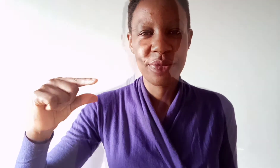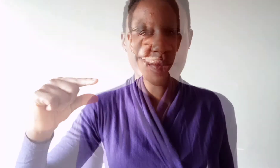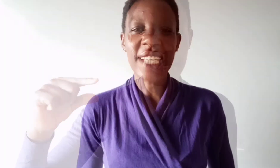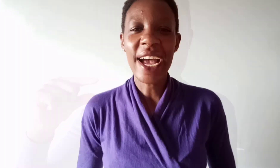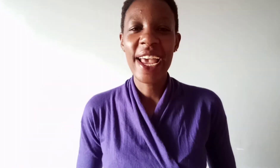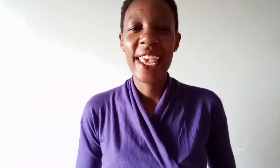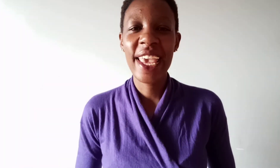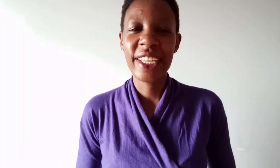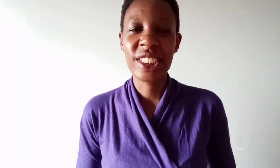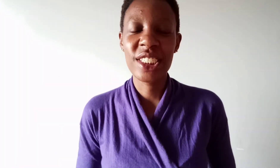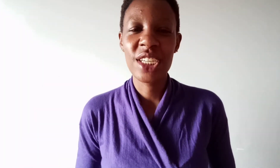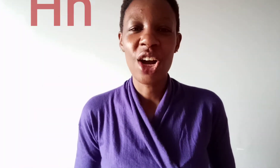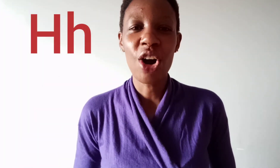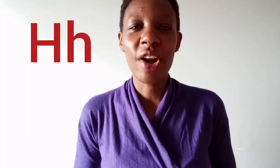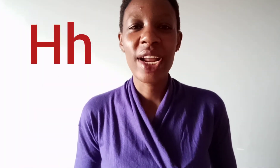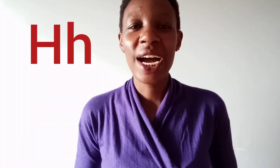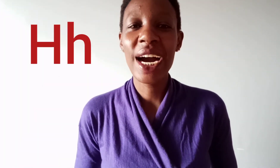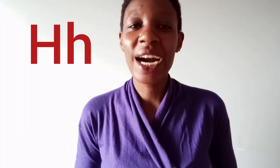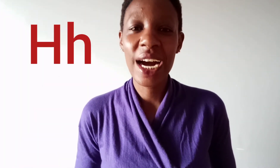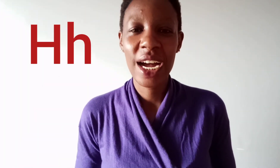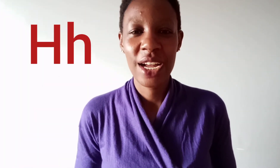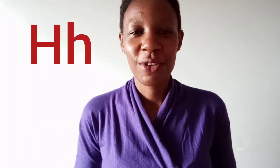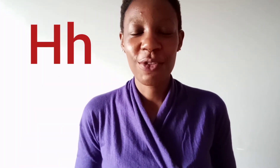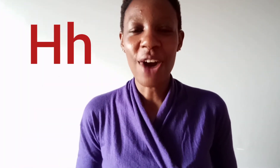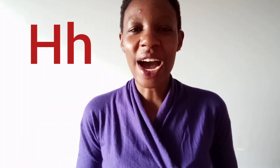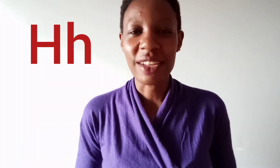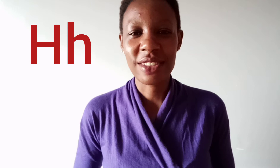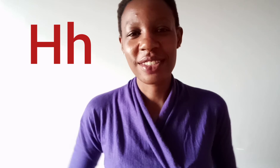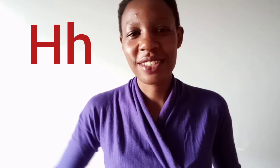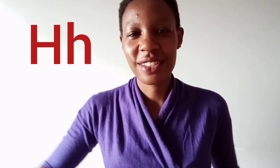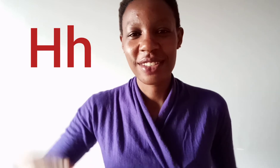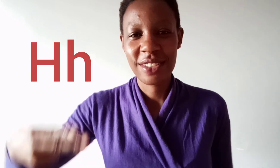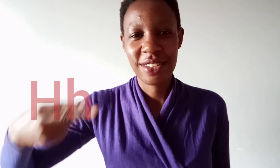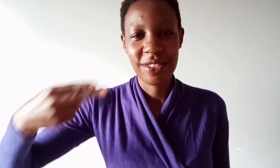Letter H or H for heart.